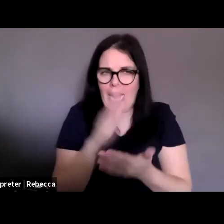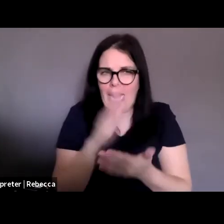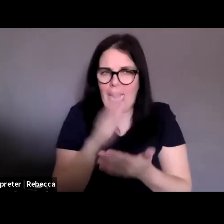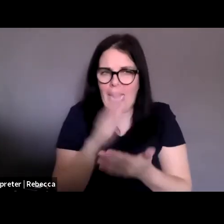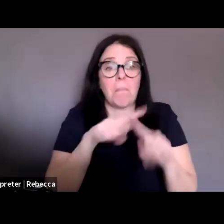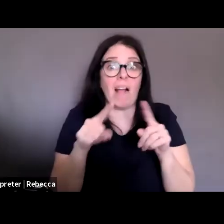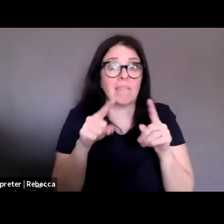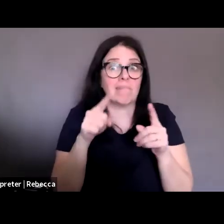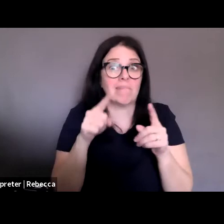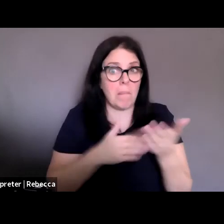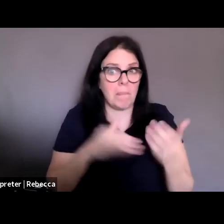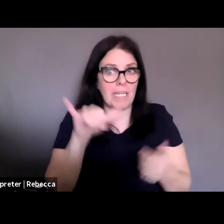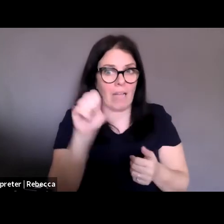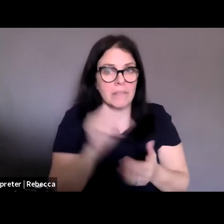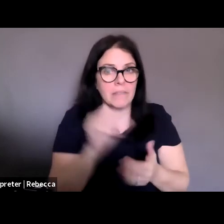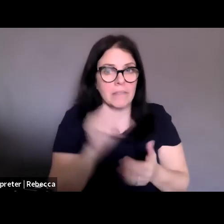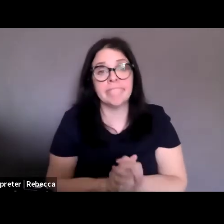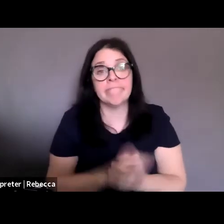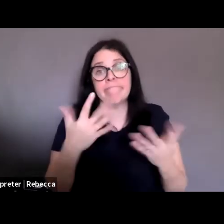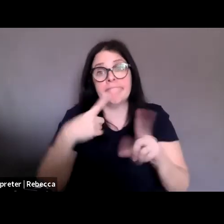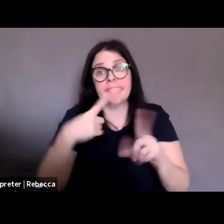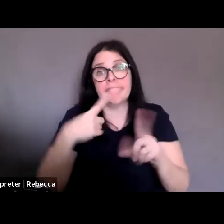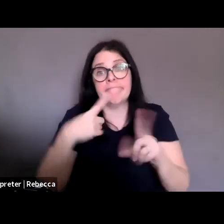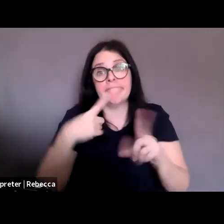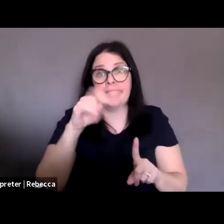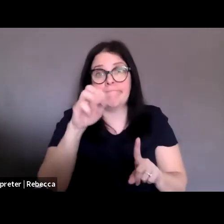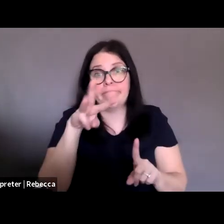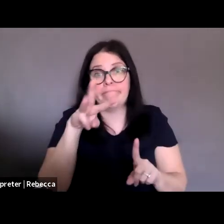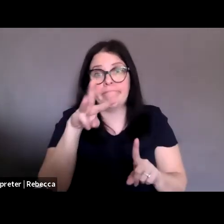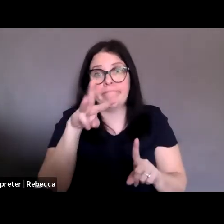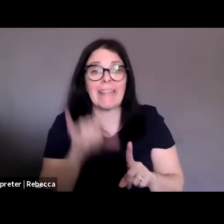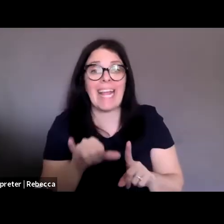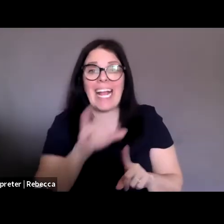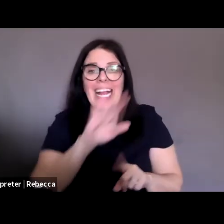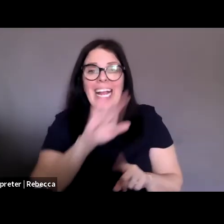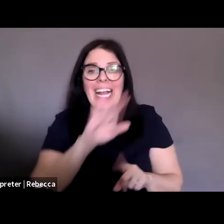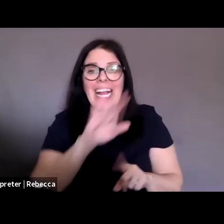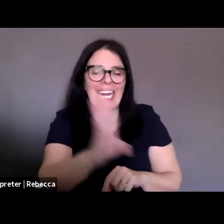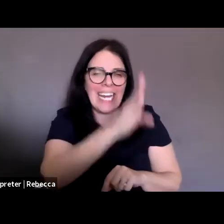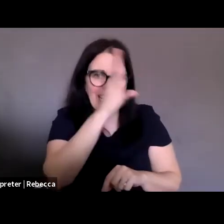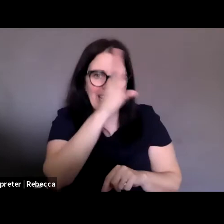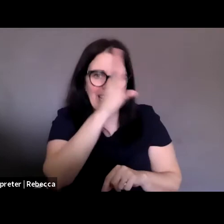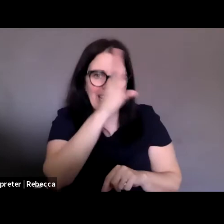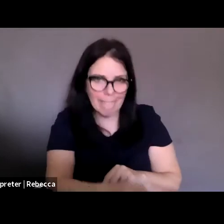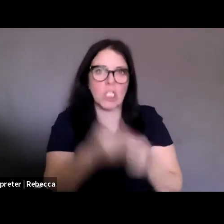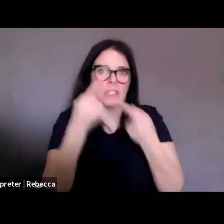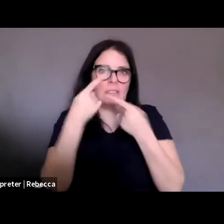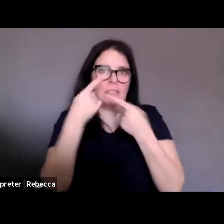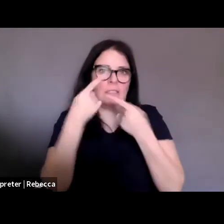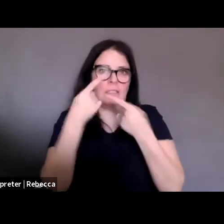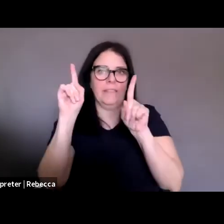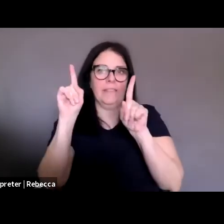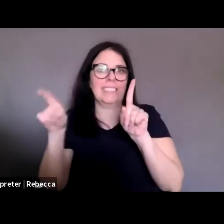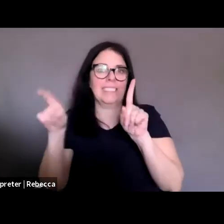And for good, the good news here is that they never awarded child sexual abusers custody. Yay for